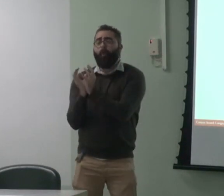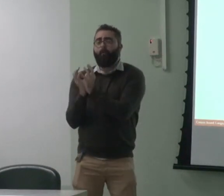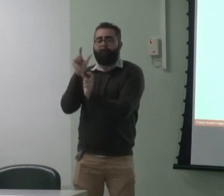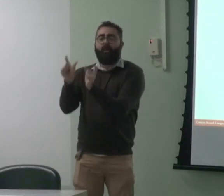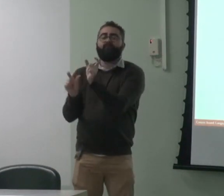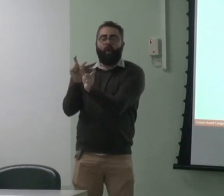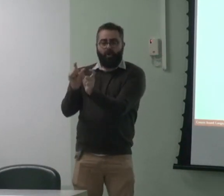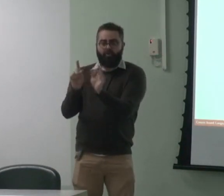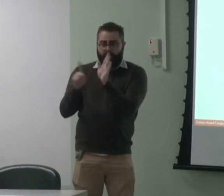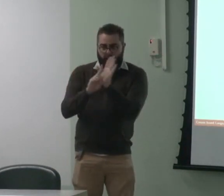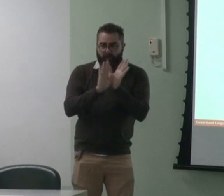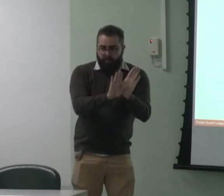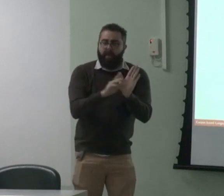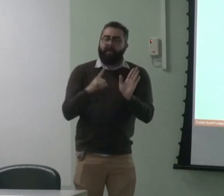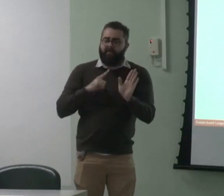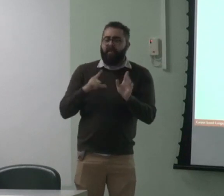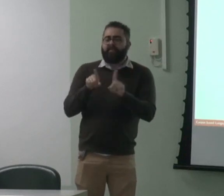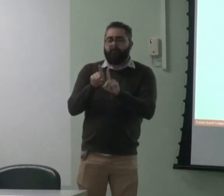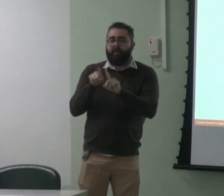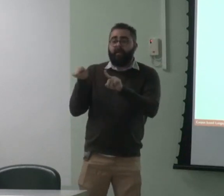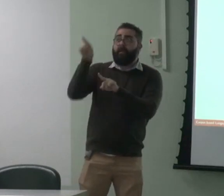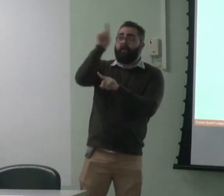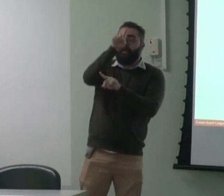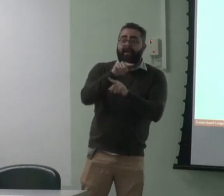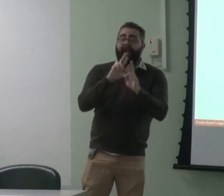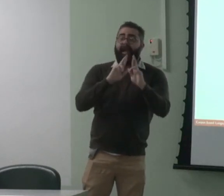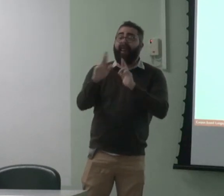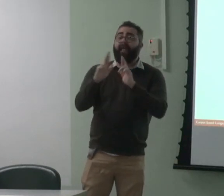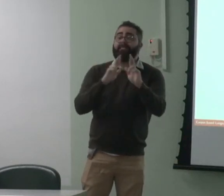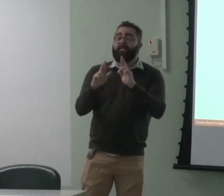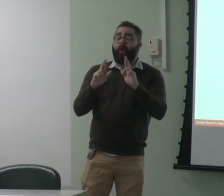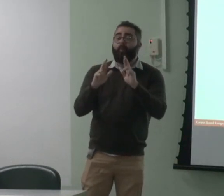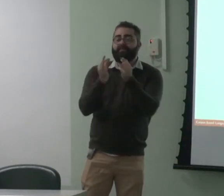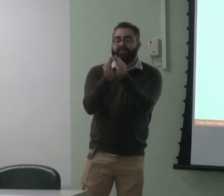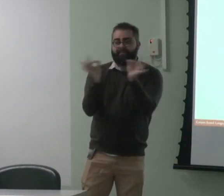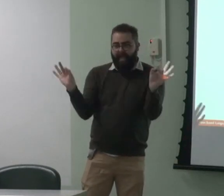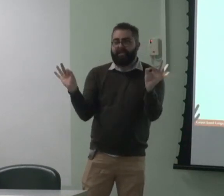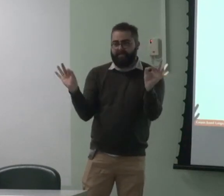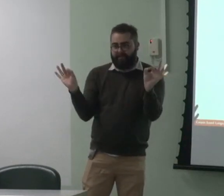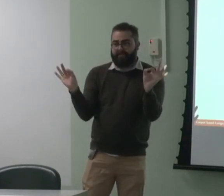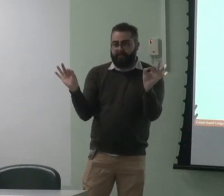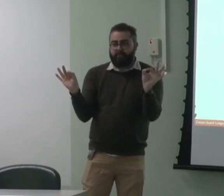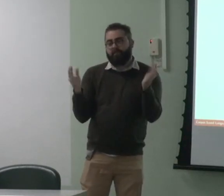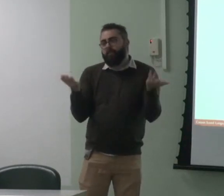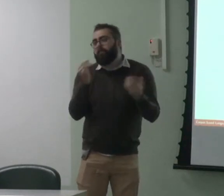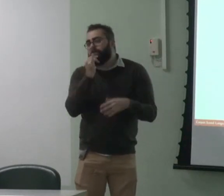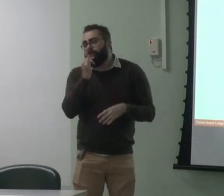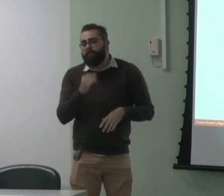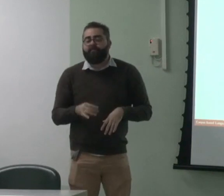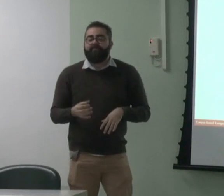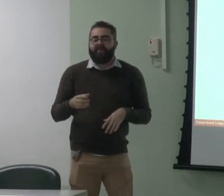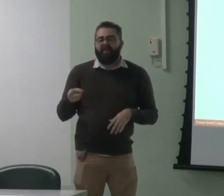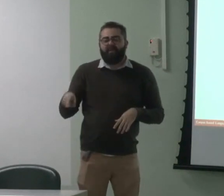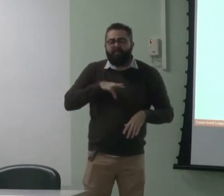now, like in Portuguese, I guess it would be syntactically very similar. We would have o cachorro, I